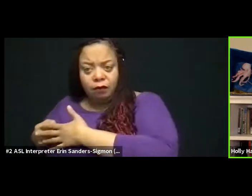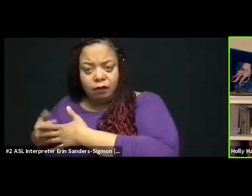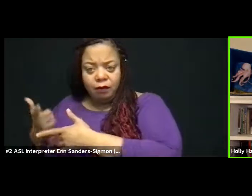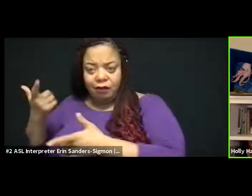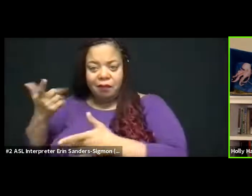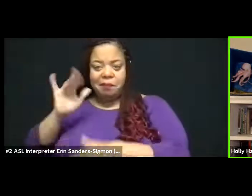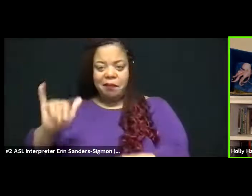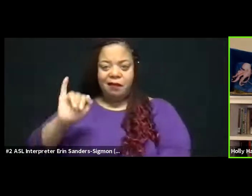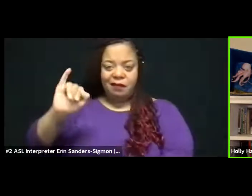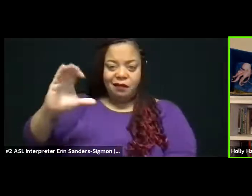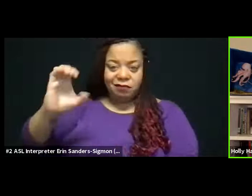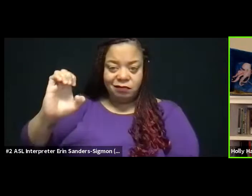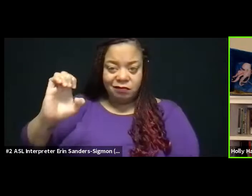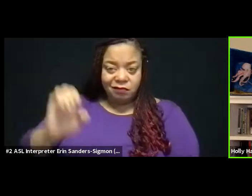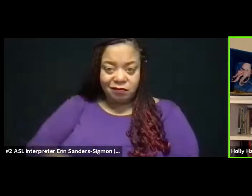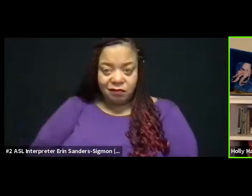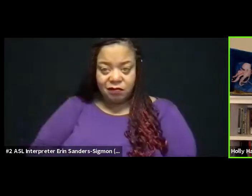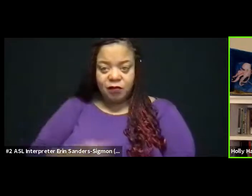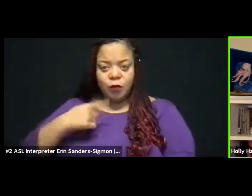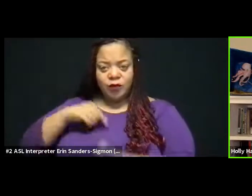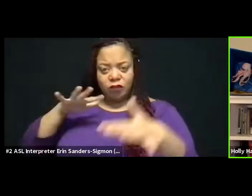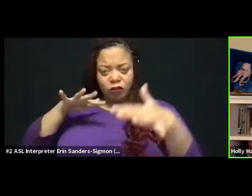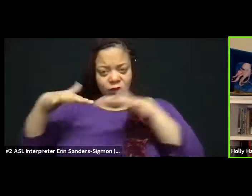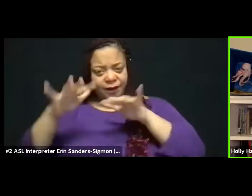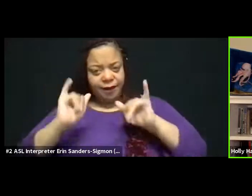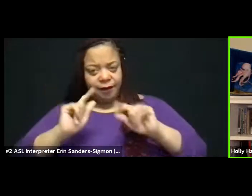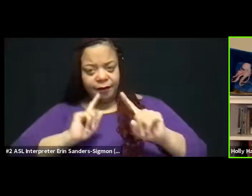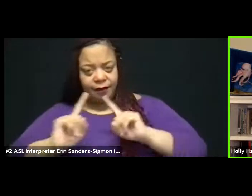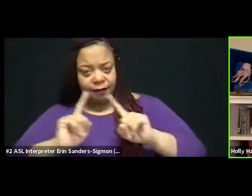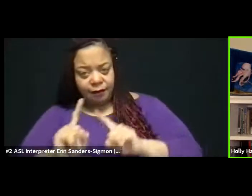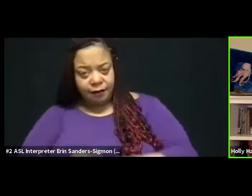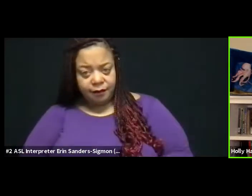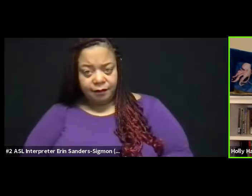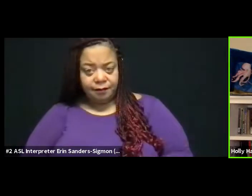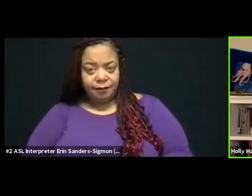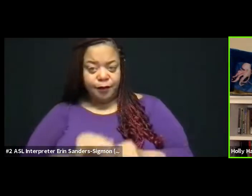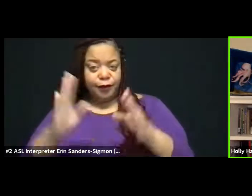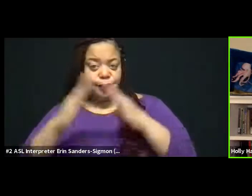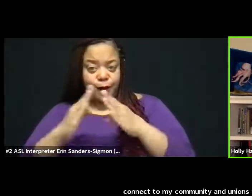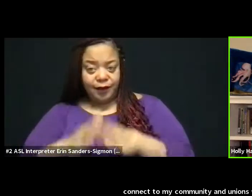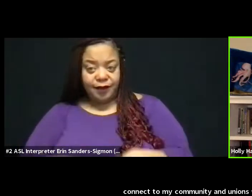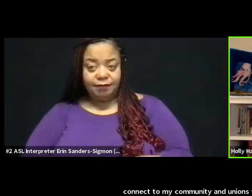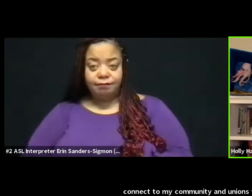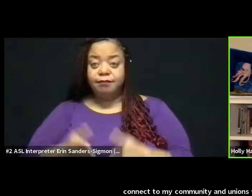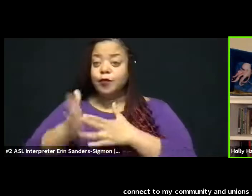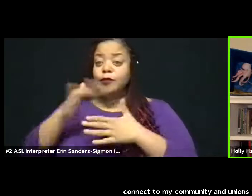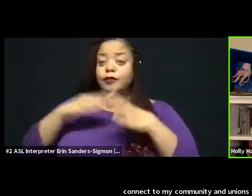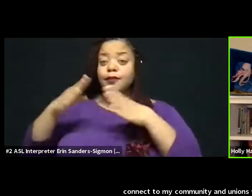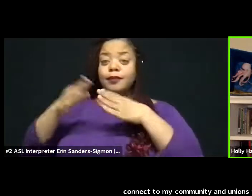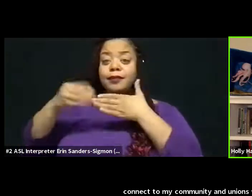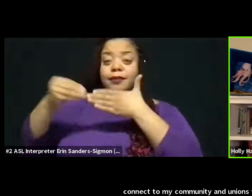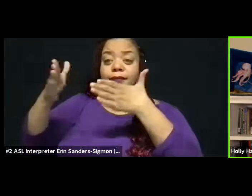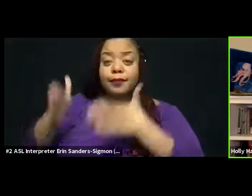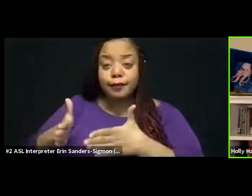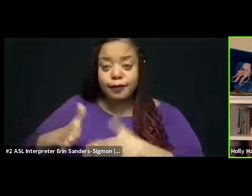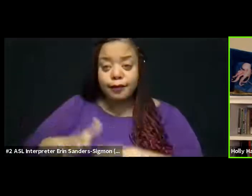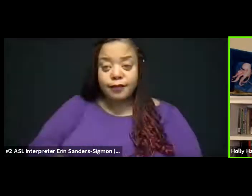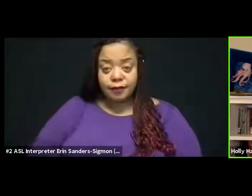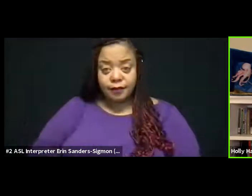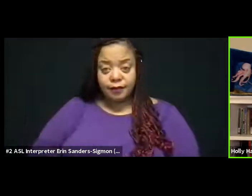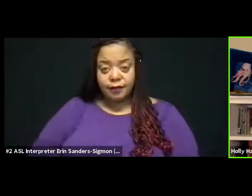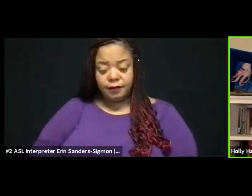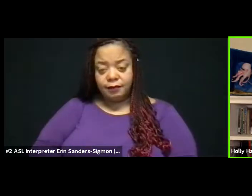a dialogue in our community, amongst our community leaders, our school officials, and